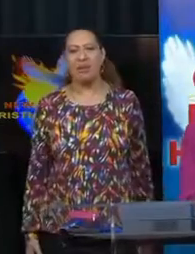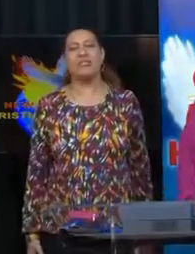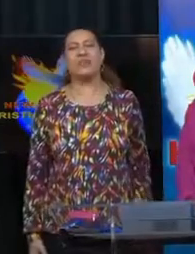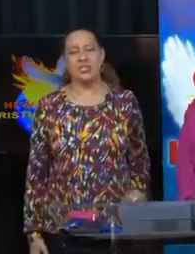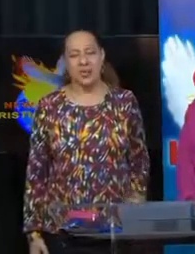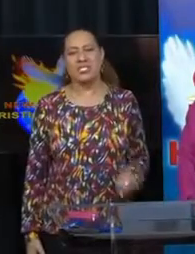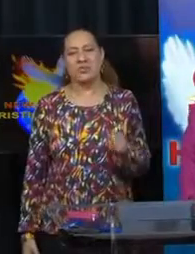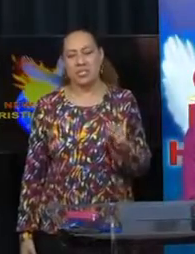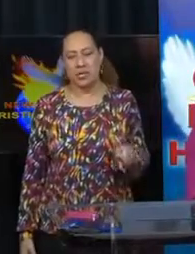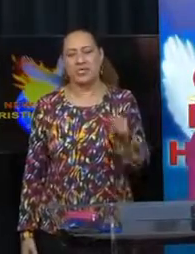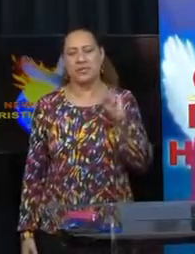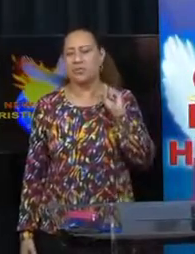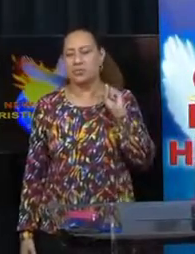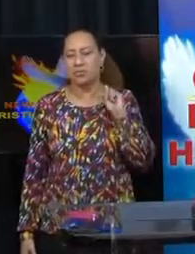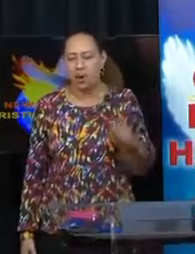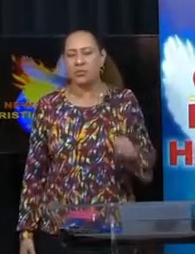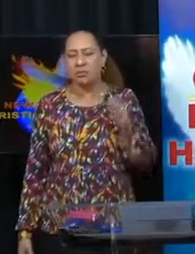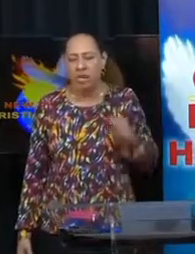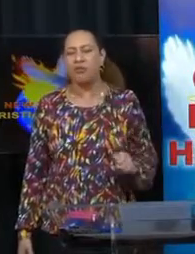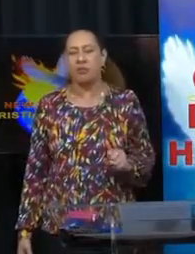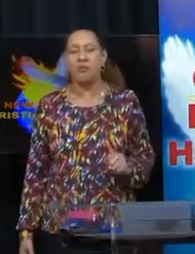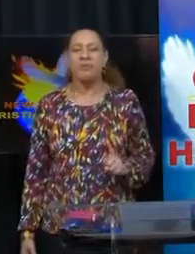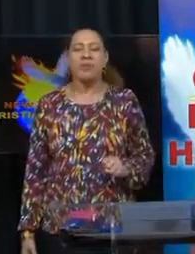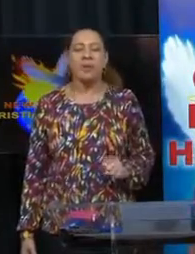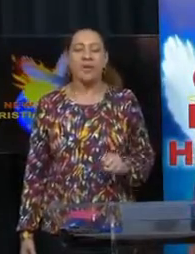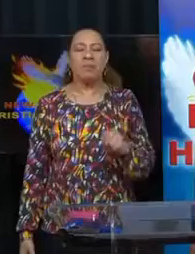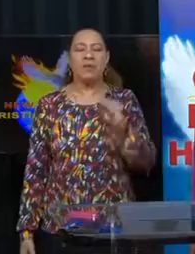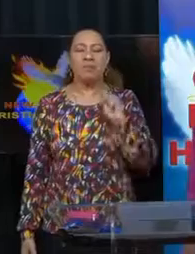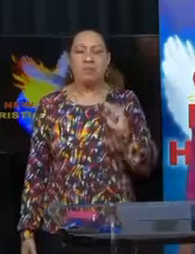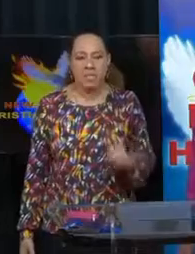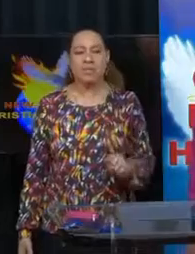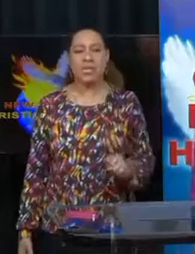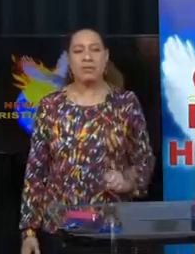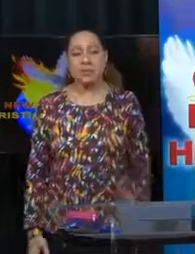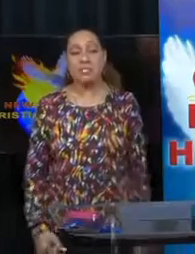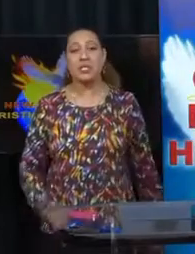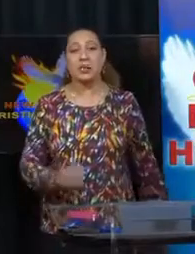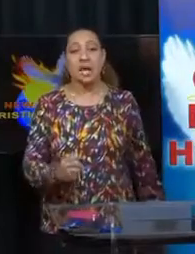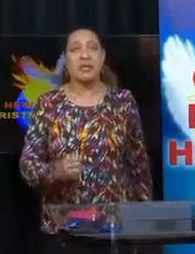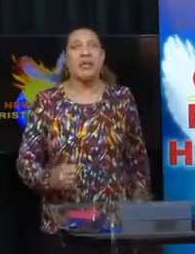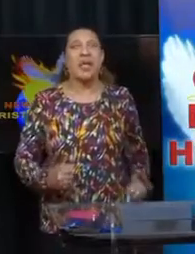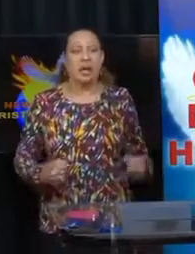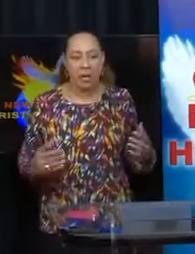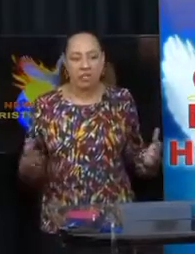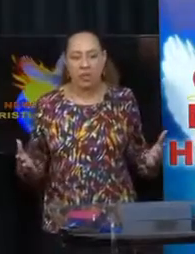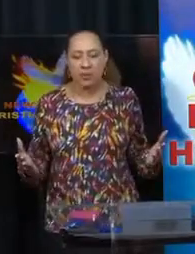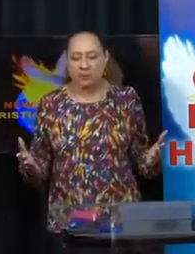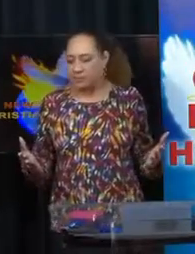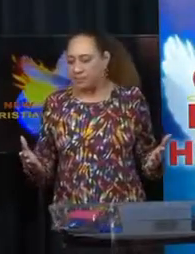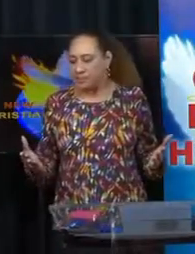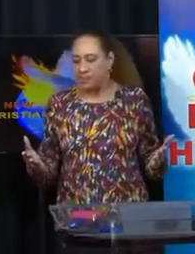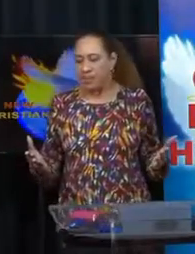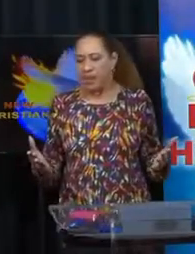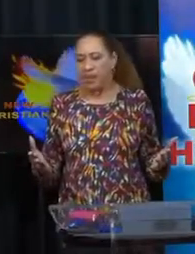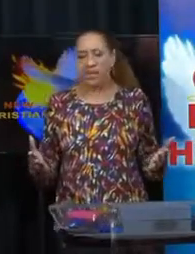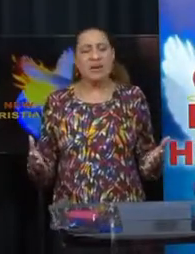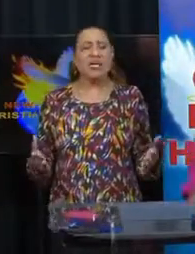betrayers the betrayers and it's most painful When you're being betrayed by the person you love and and most of I give a kai co